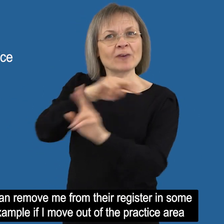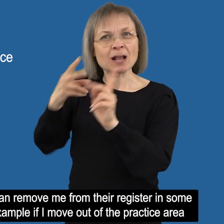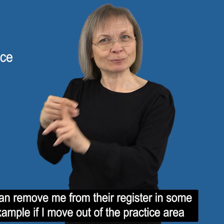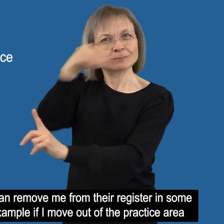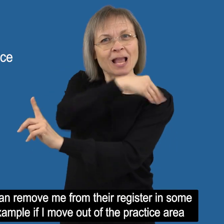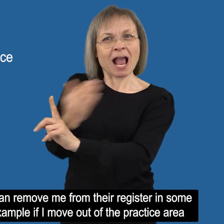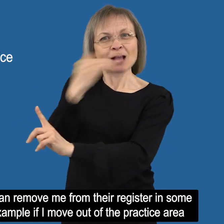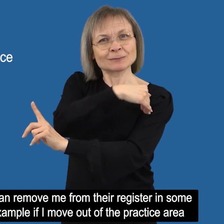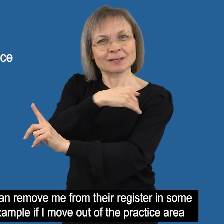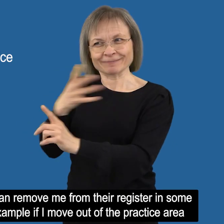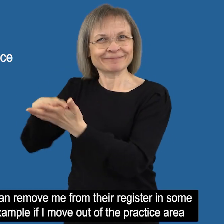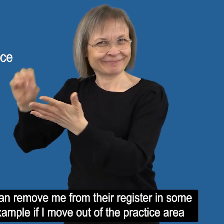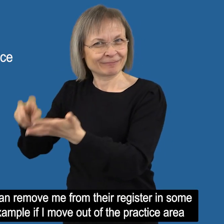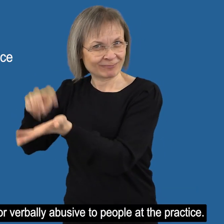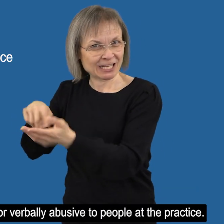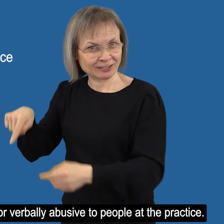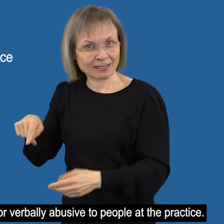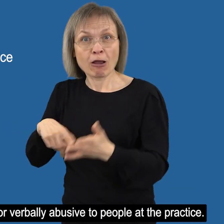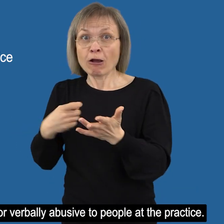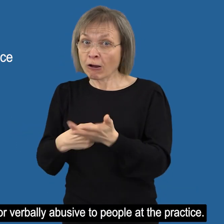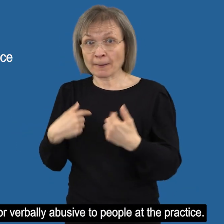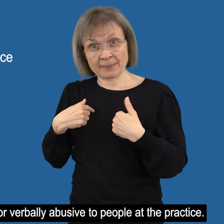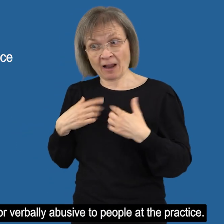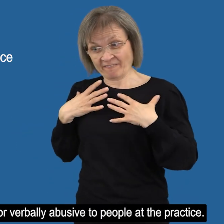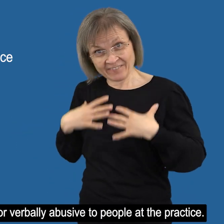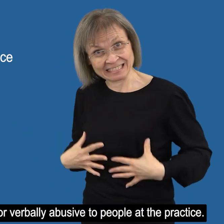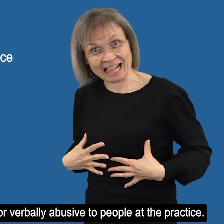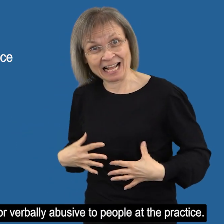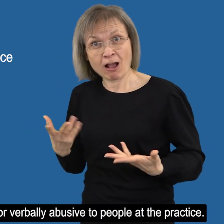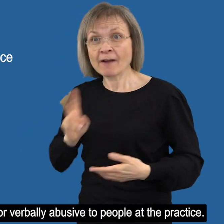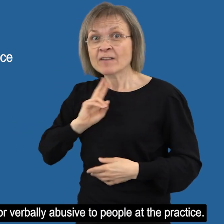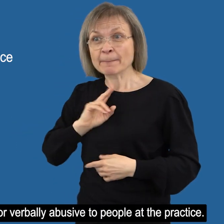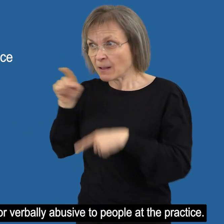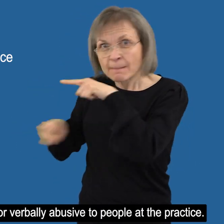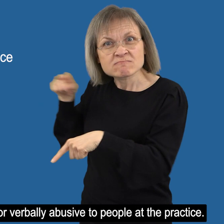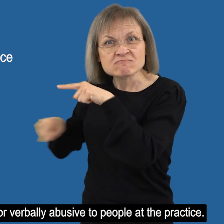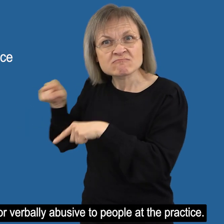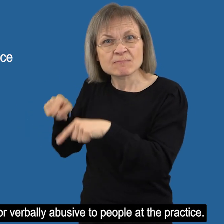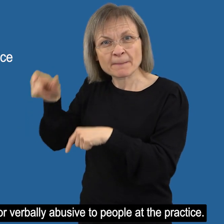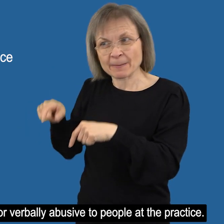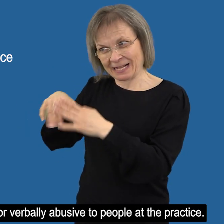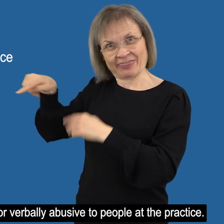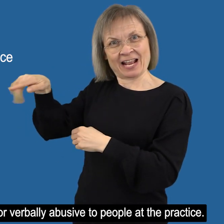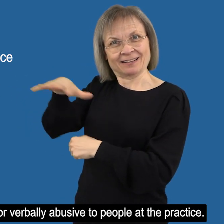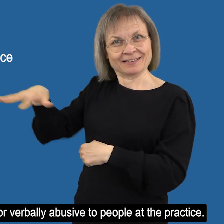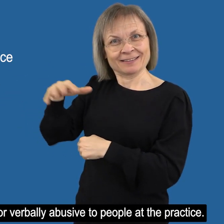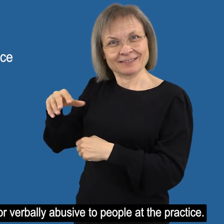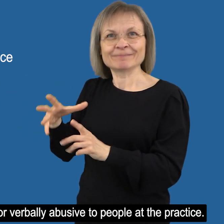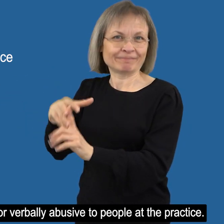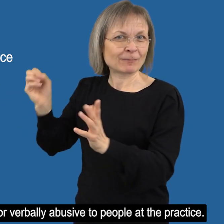I can find out more about removal from a GP register on NHS National Services Scotland website,